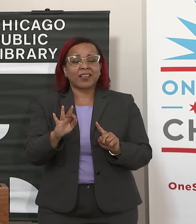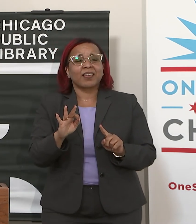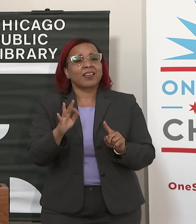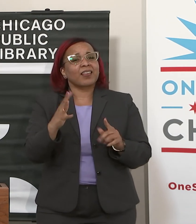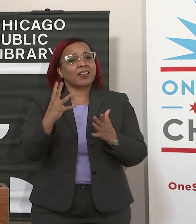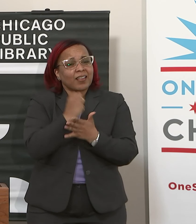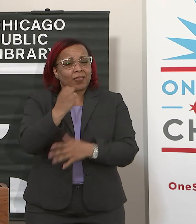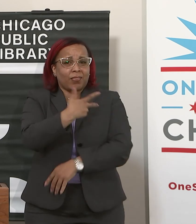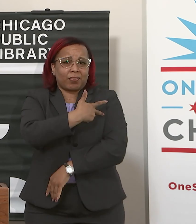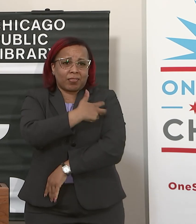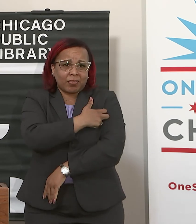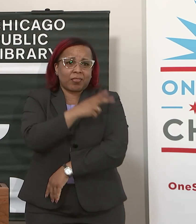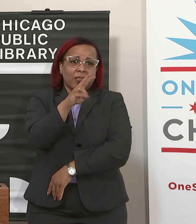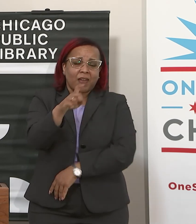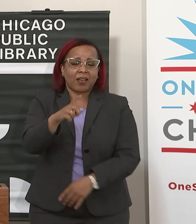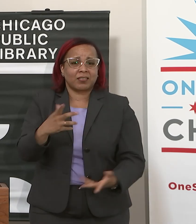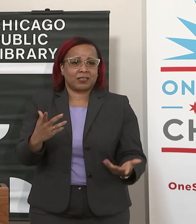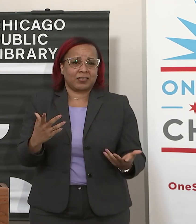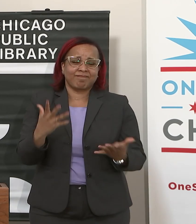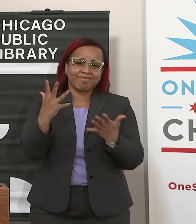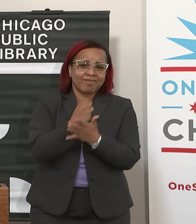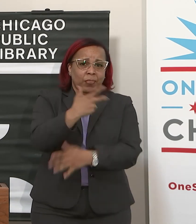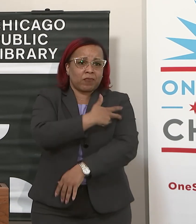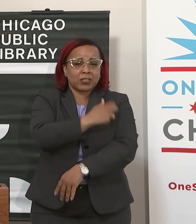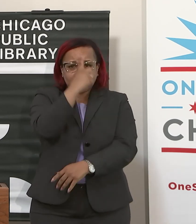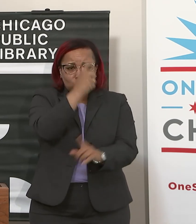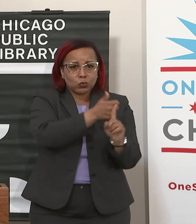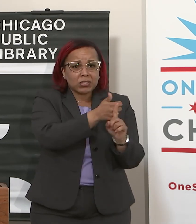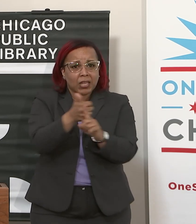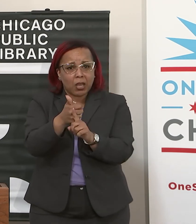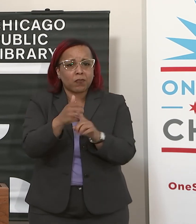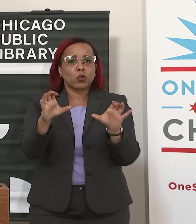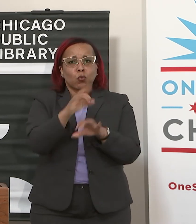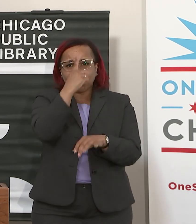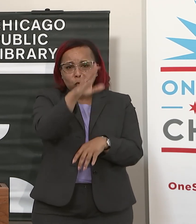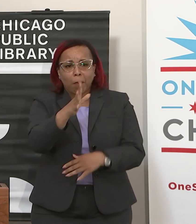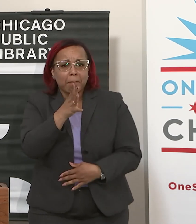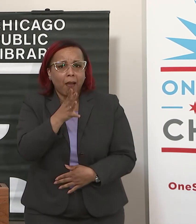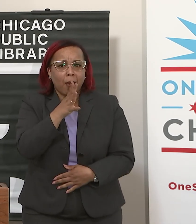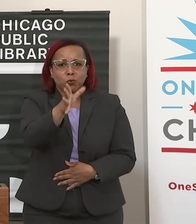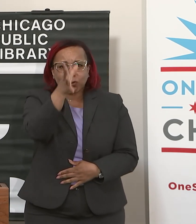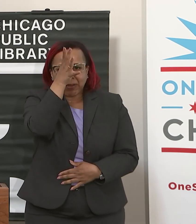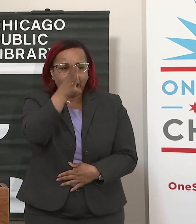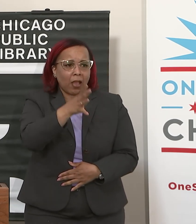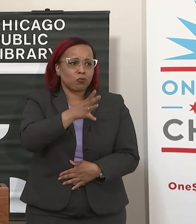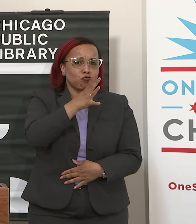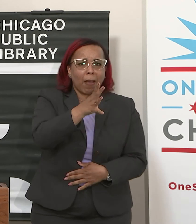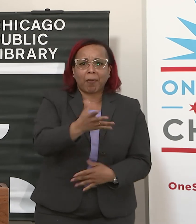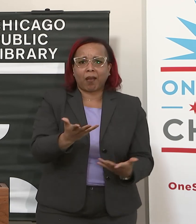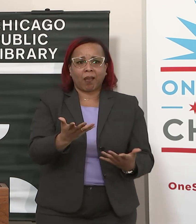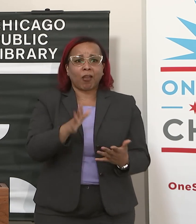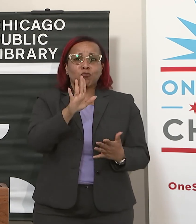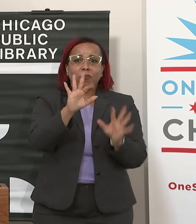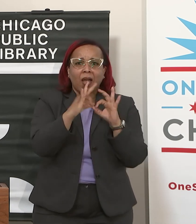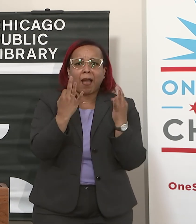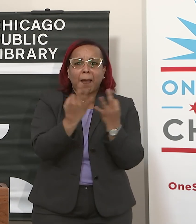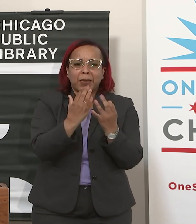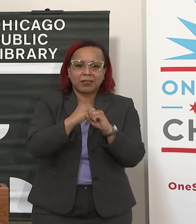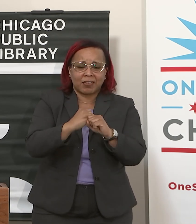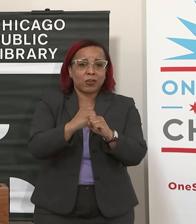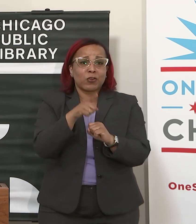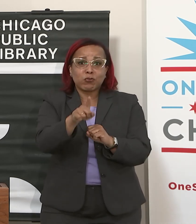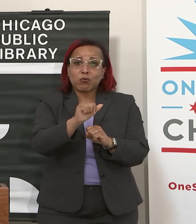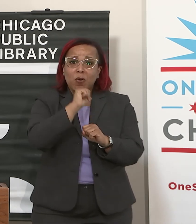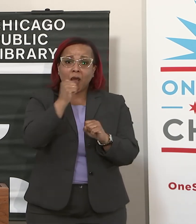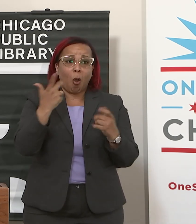the vax. Get the vaccine. Do it for yourself. Do it for your mom, your dad, your grandma, your family. You are